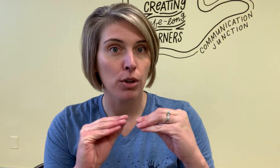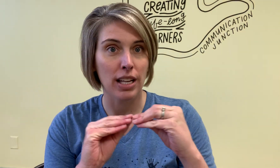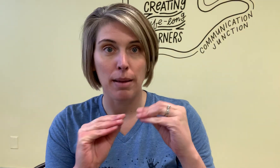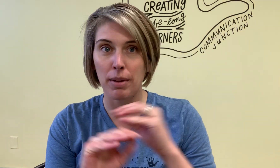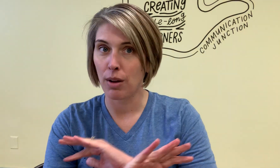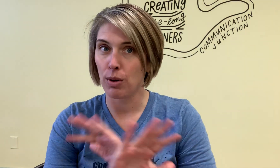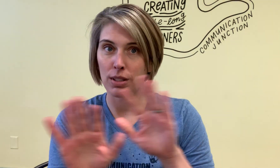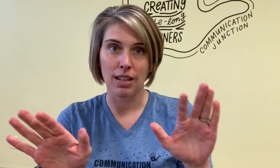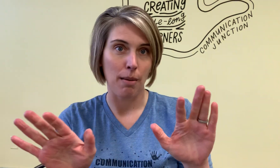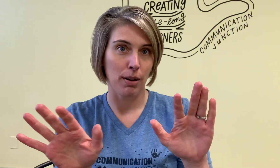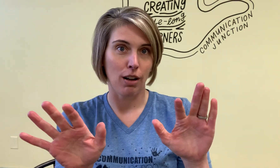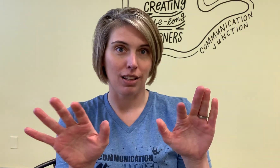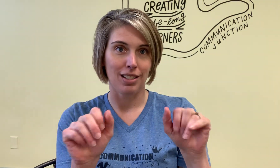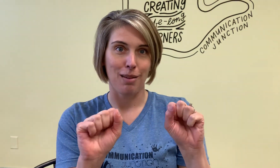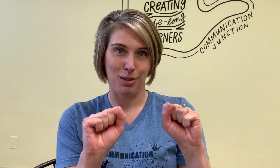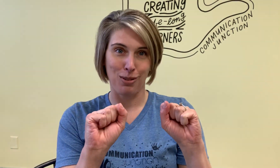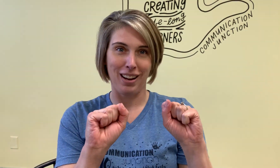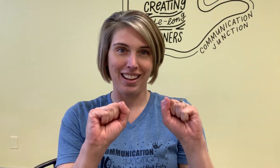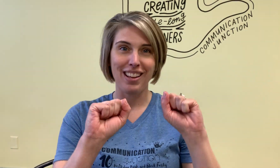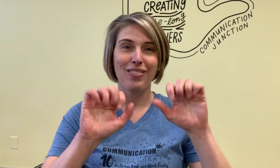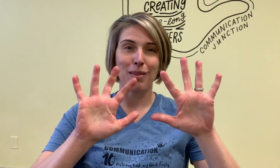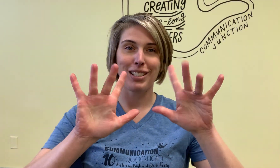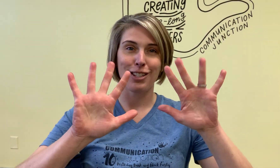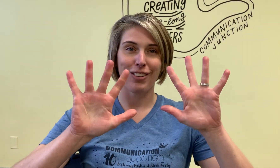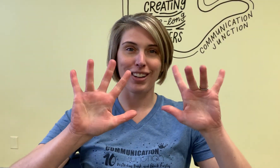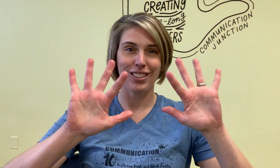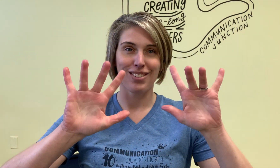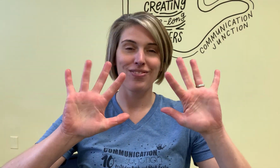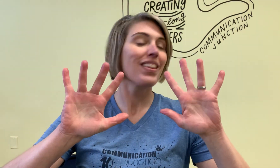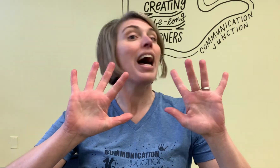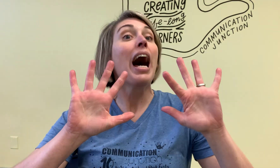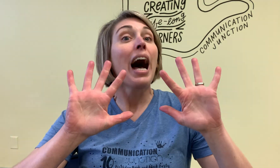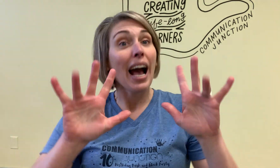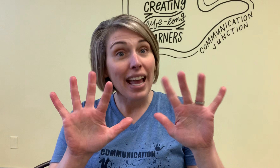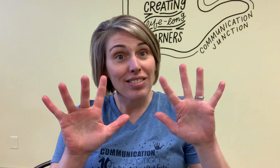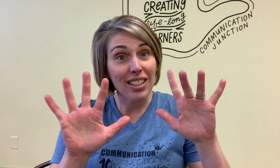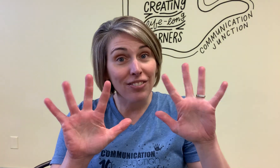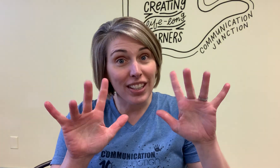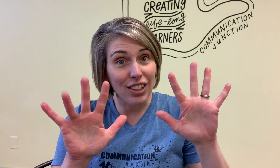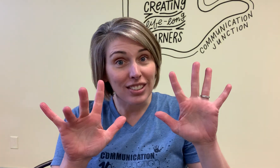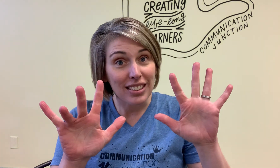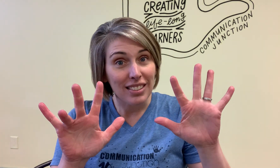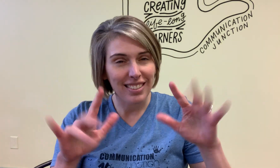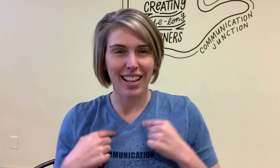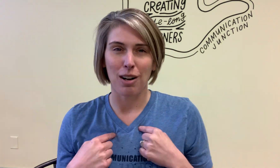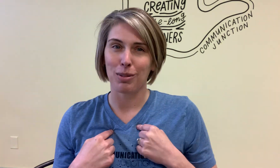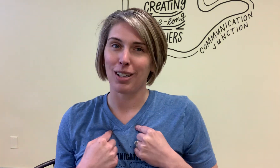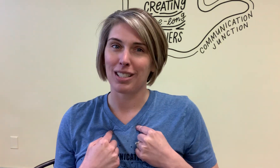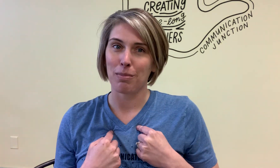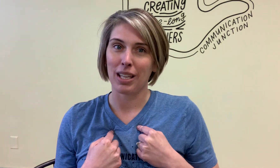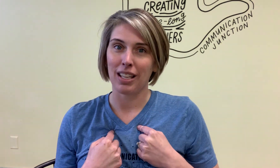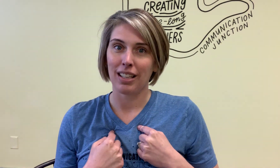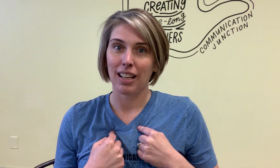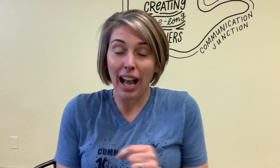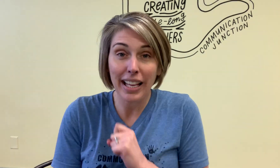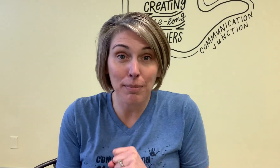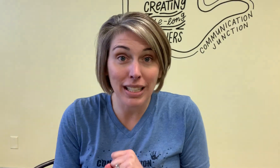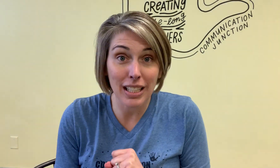time, and I won't stop it all this time. You ready? Let me see your fingers. I have 10 fingers. They all belong to me. I can make them